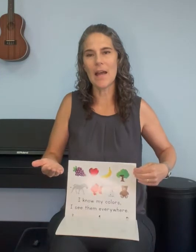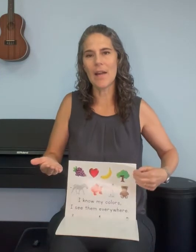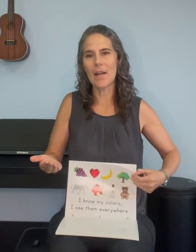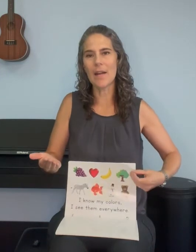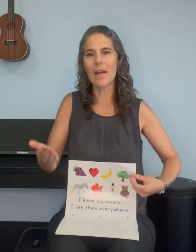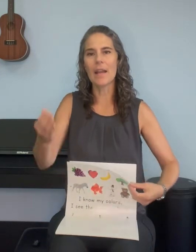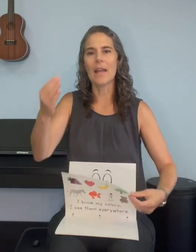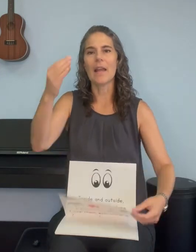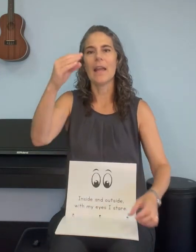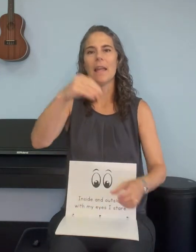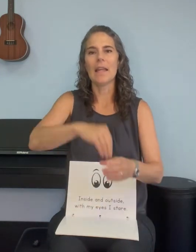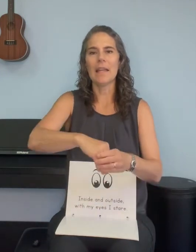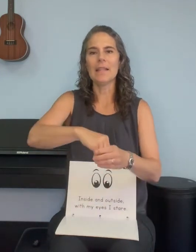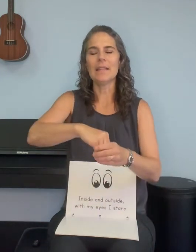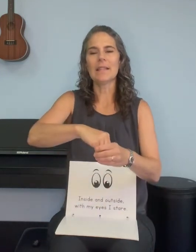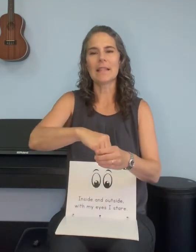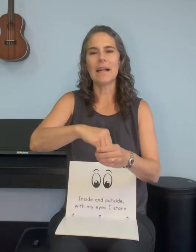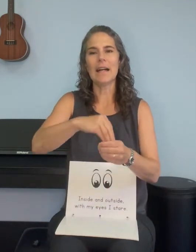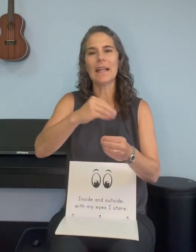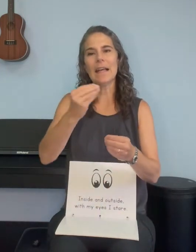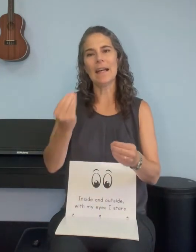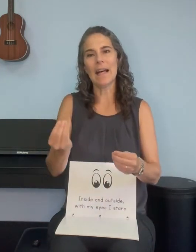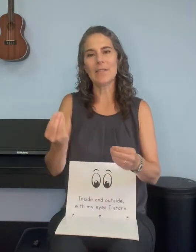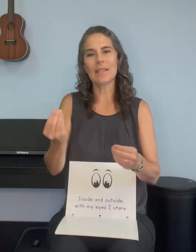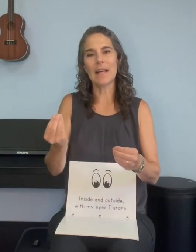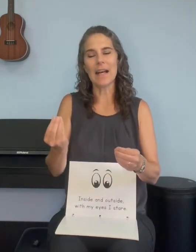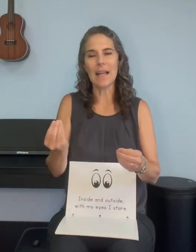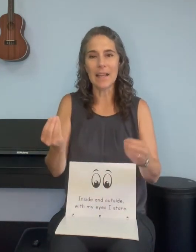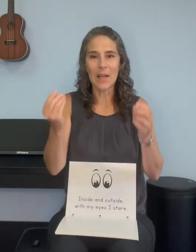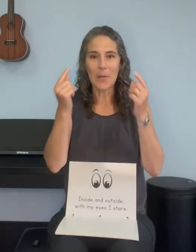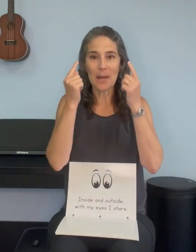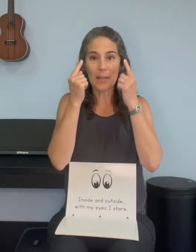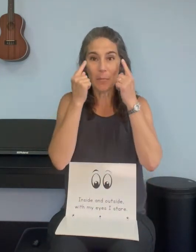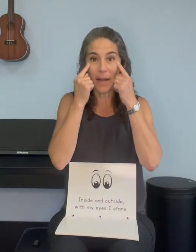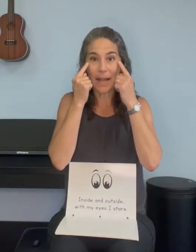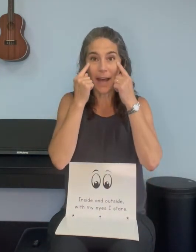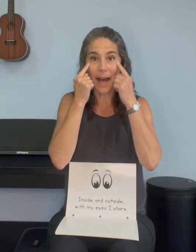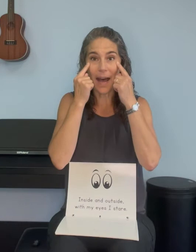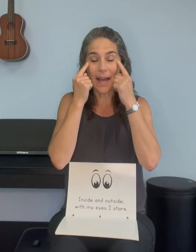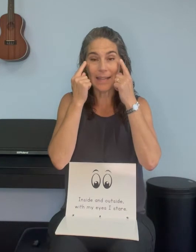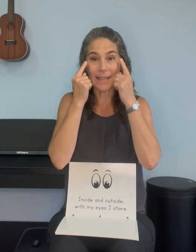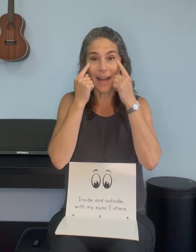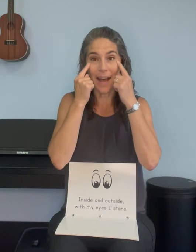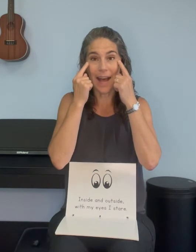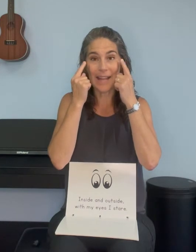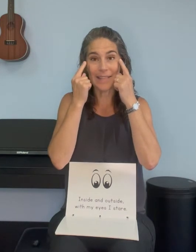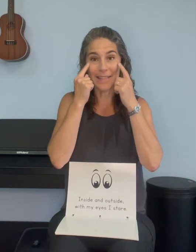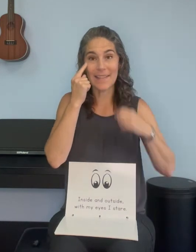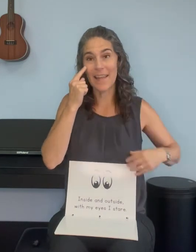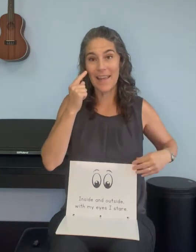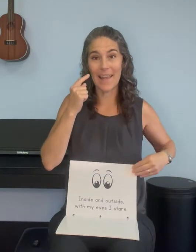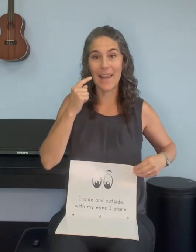everywhere. Inside and outside, with my eyes I